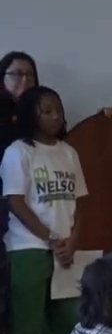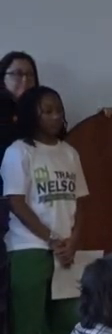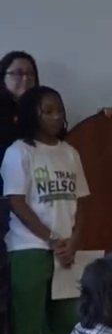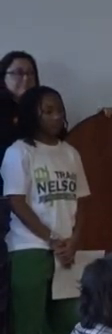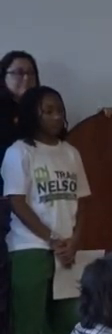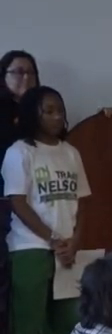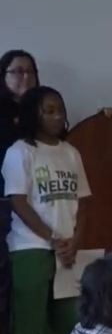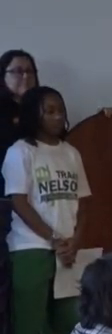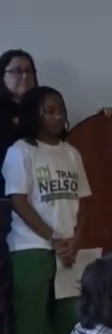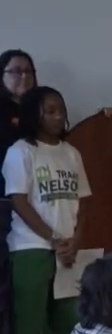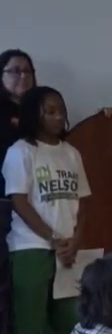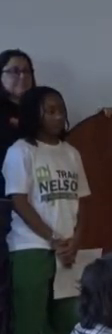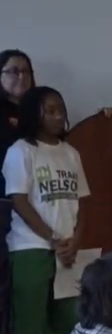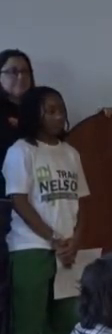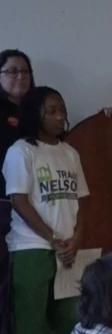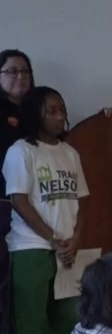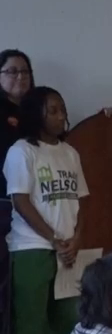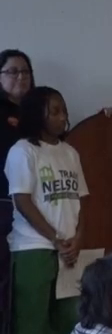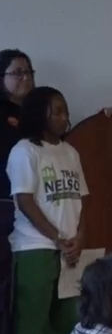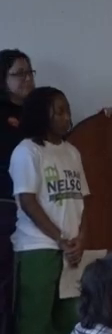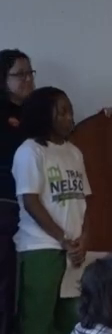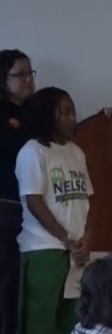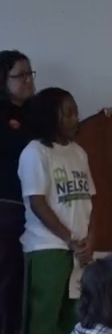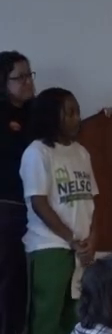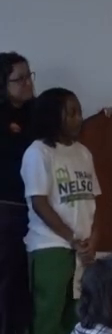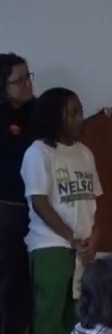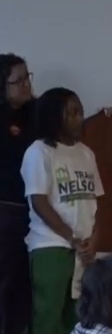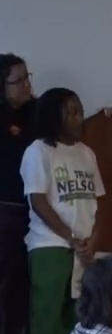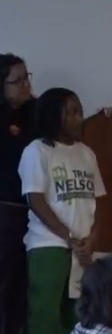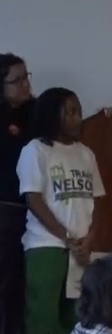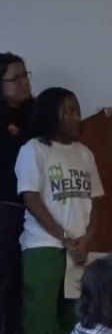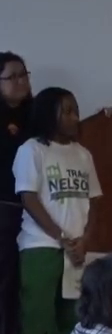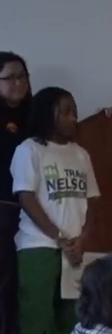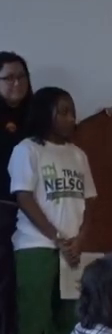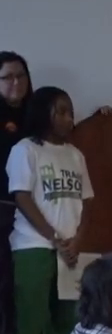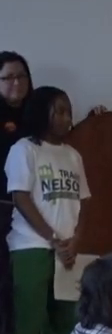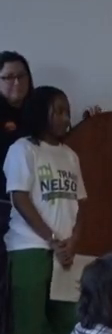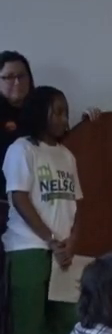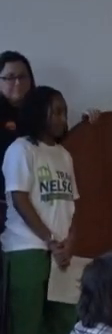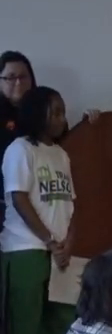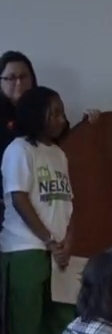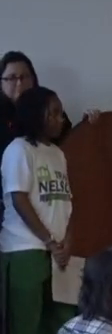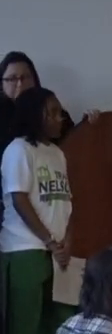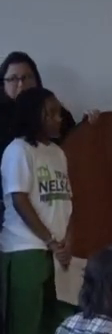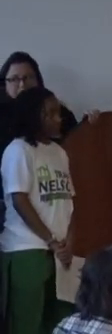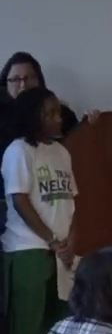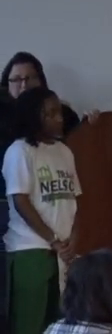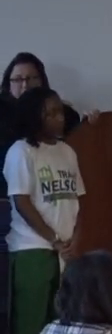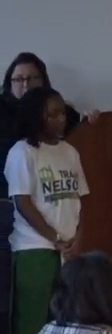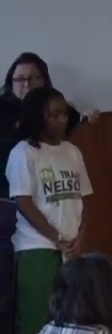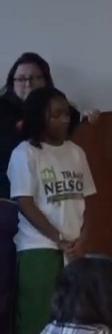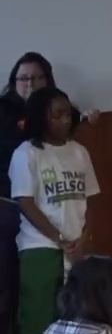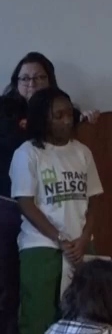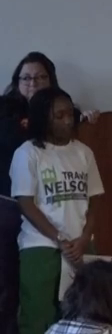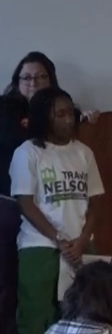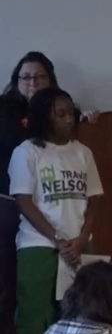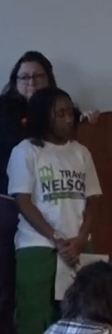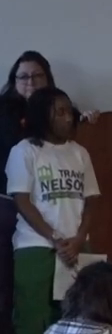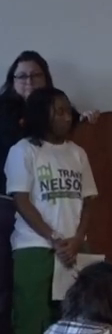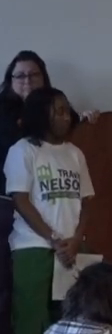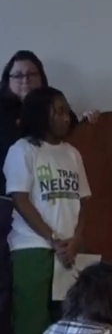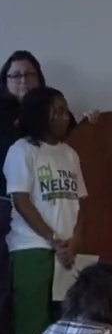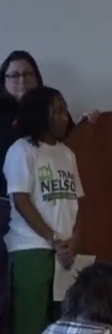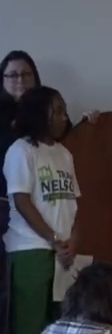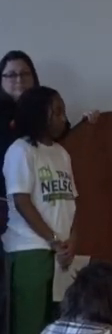and close those gaps. Raquel named a few pieces of legislation that I have worked on and am working on, but I was